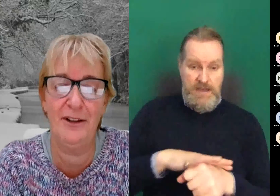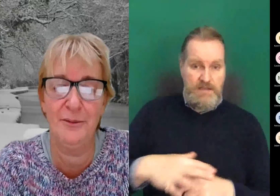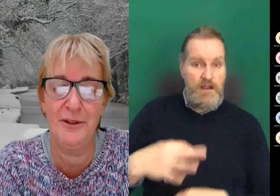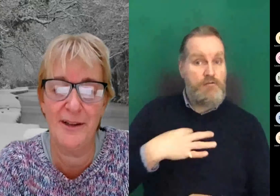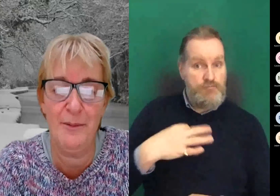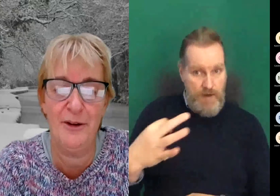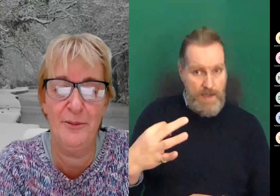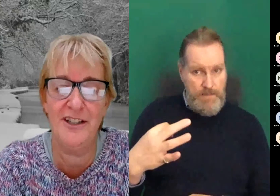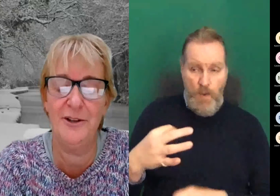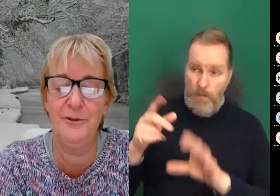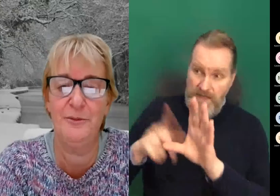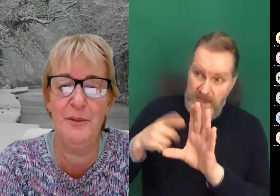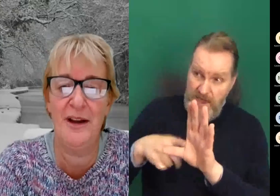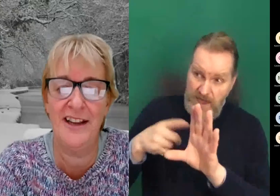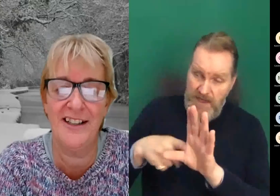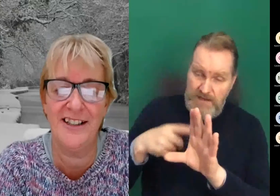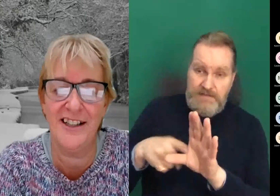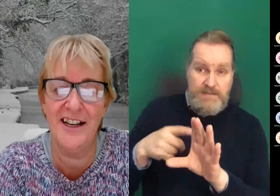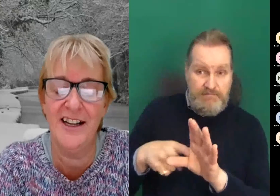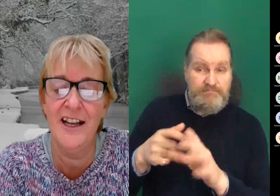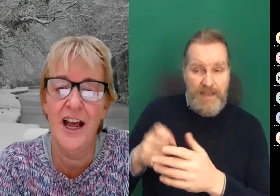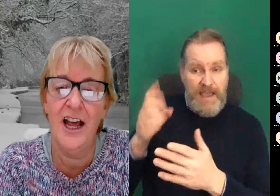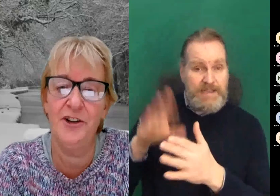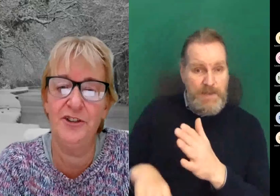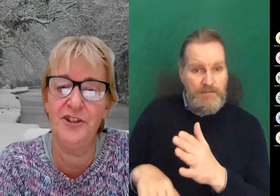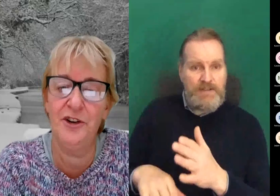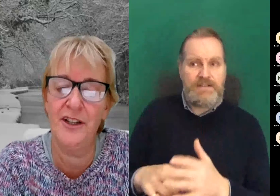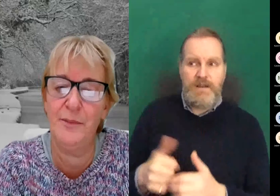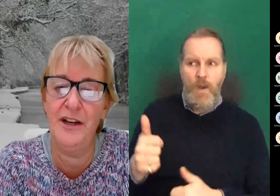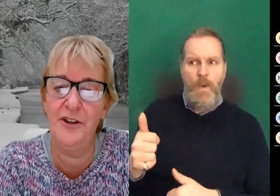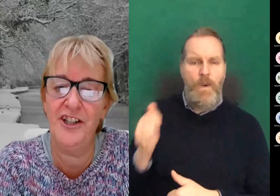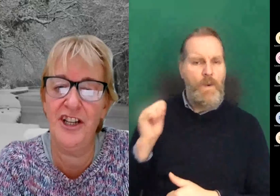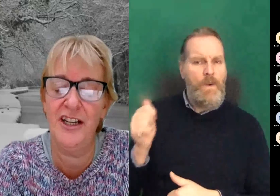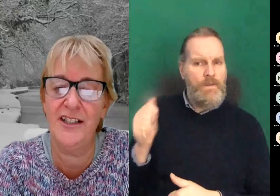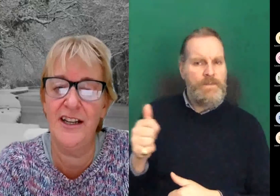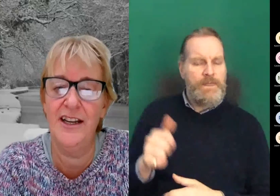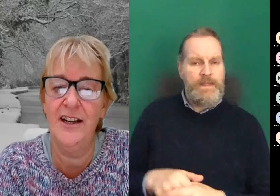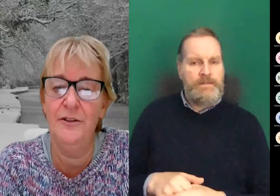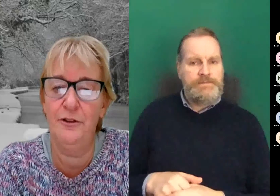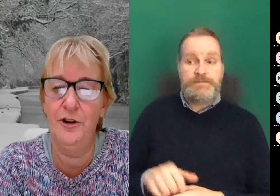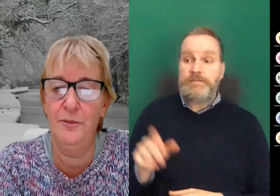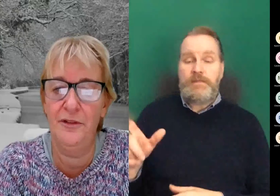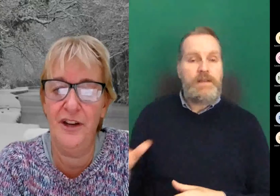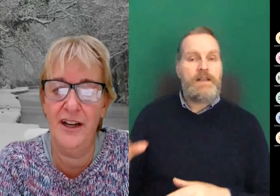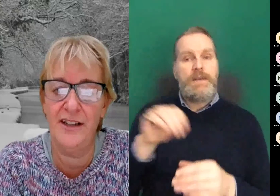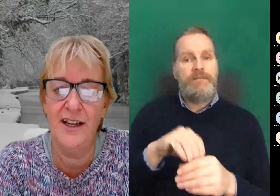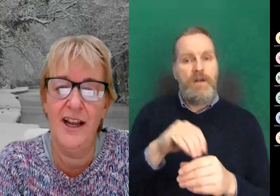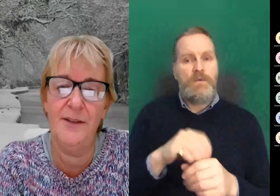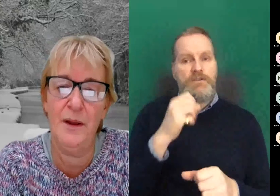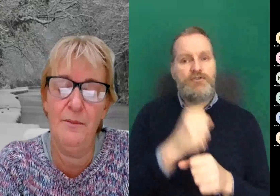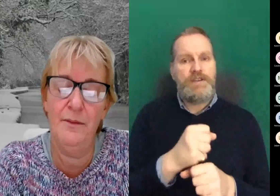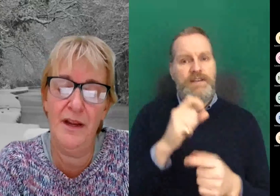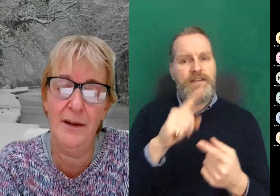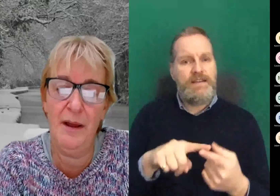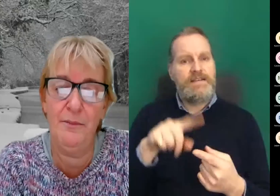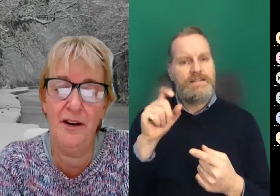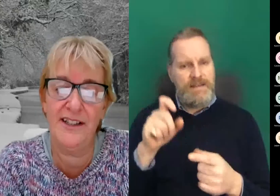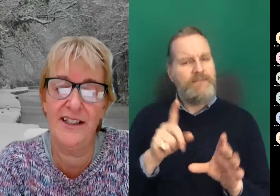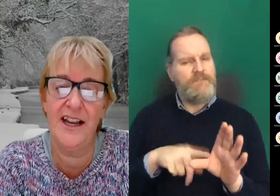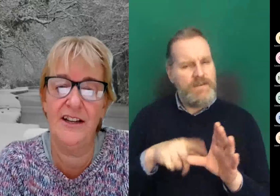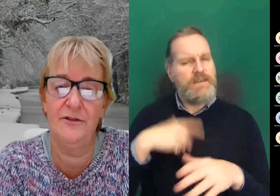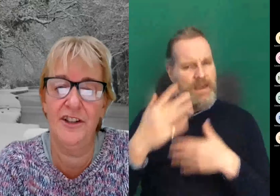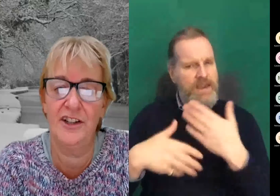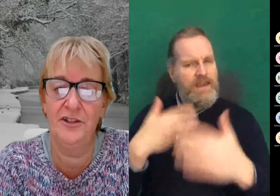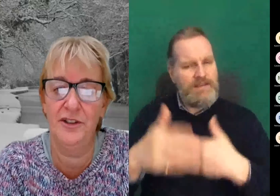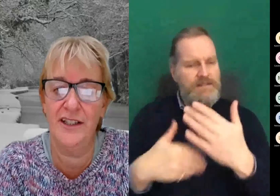know that, Malcolm, because I might be coming to you with some of my cases then. And also has been on his GEC for a number of years. He's been a member,